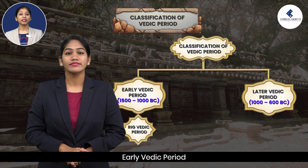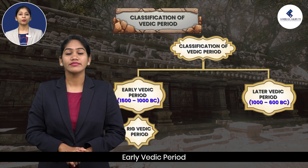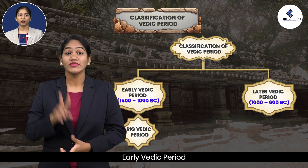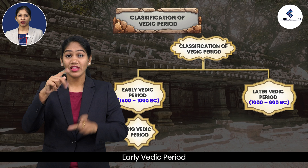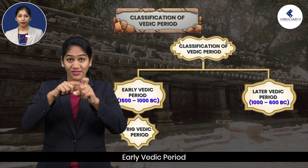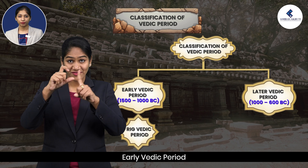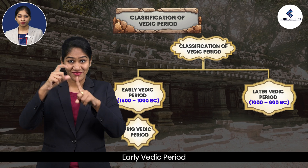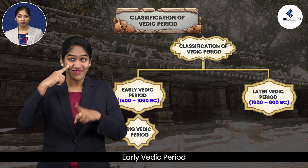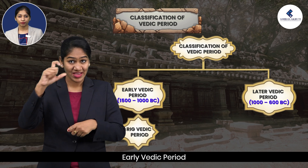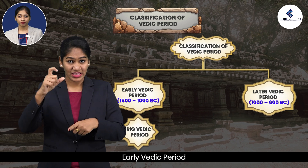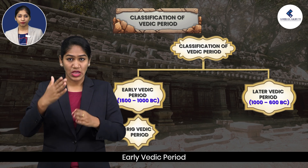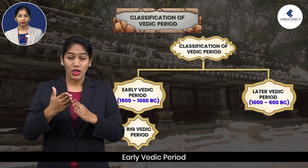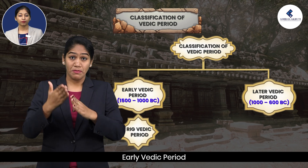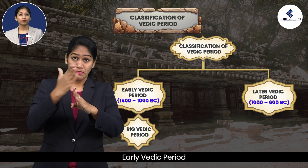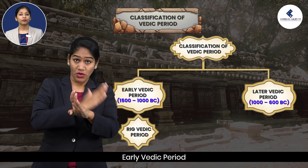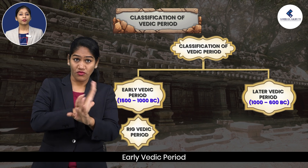Early Vedic period